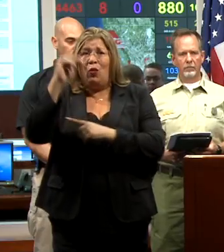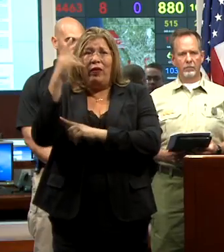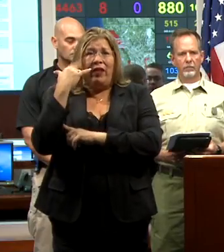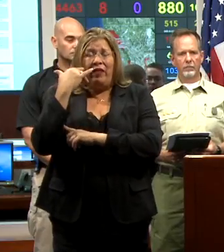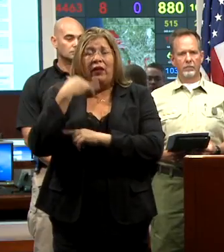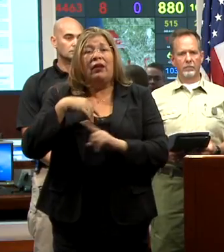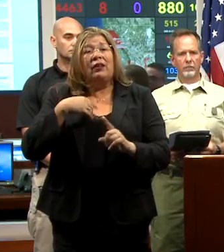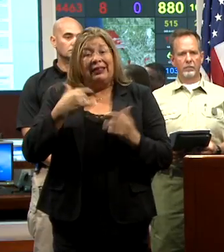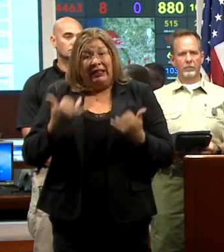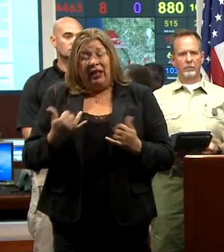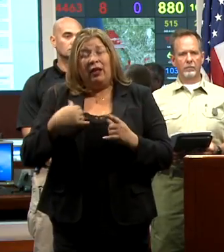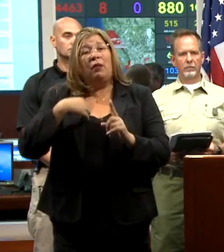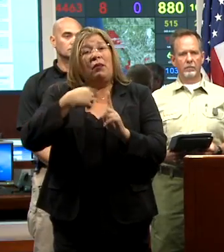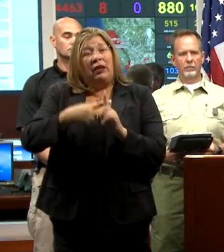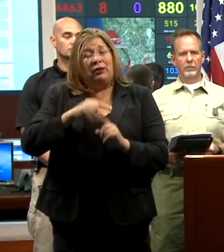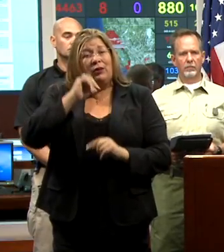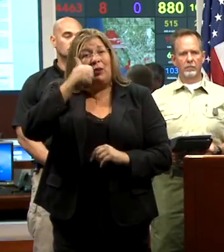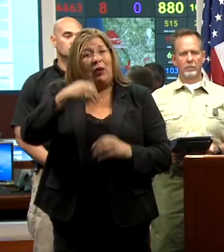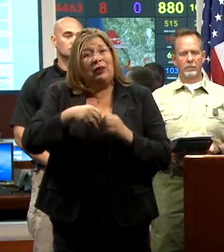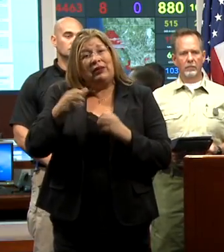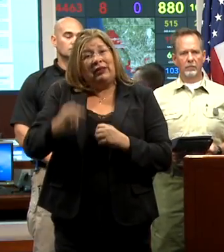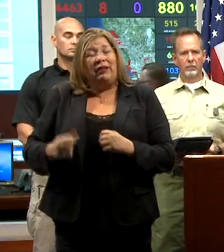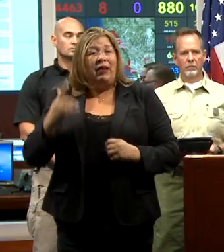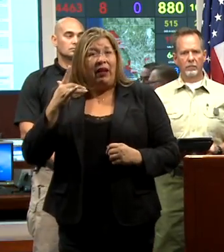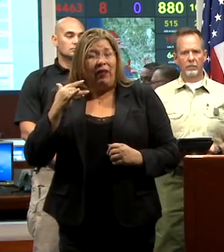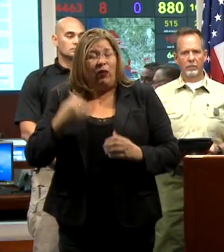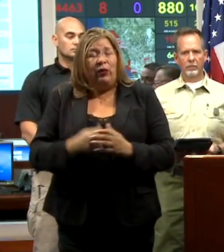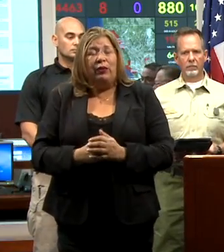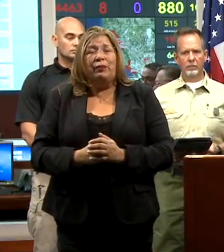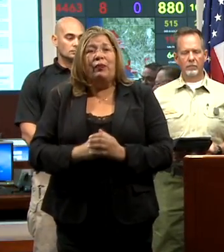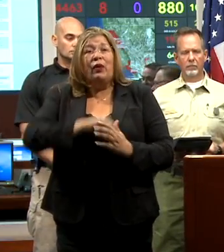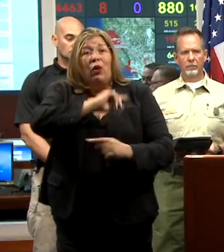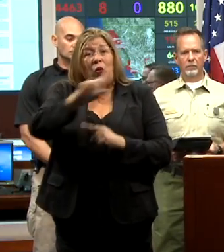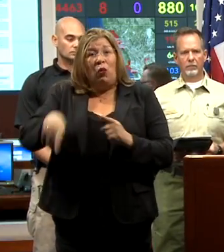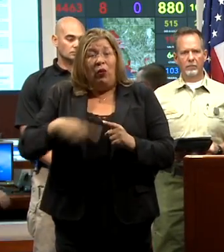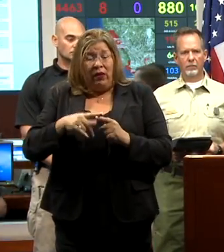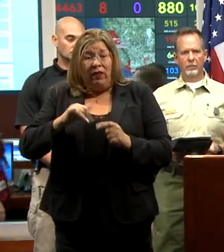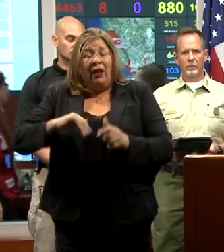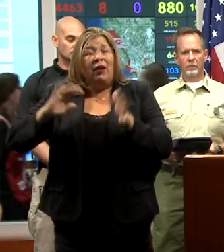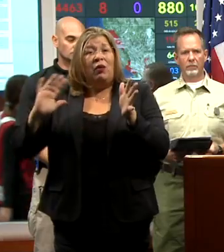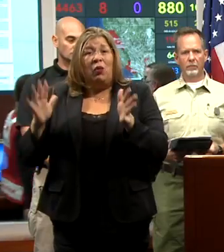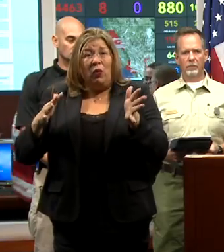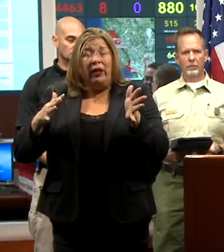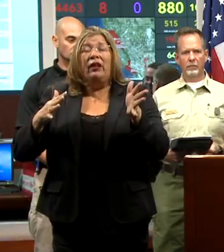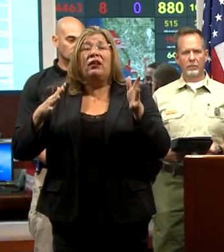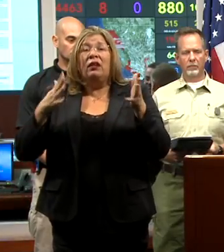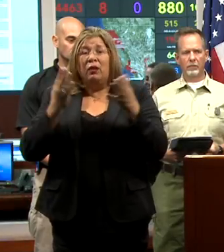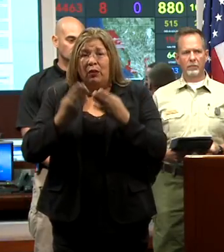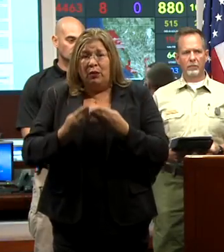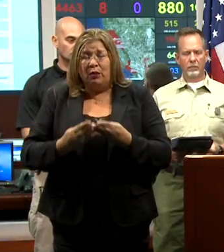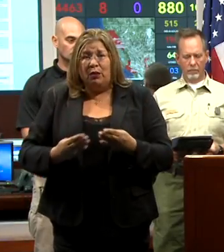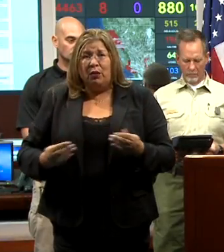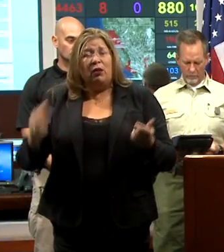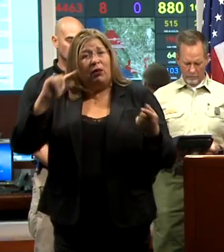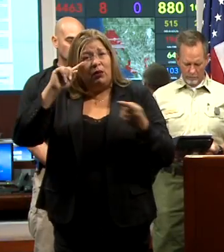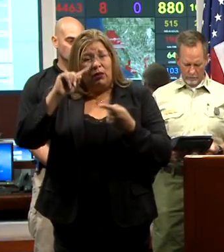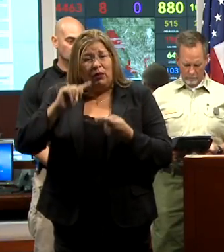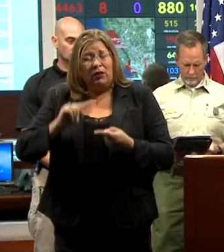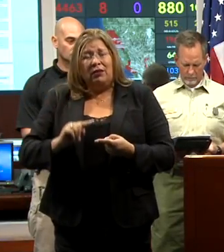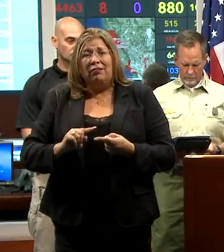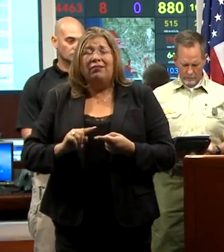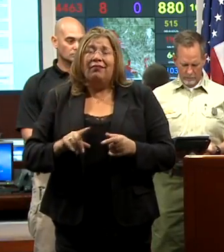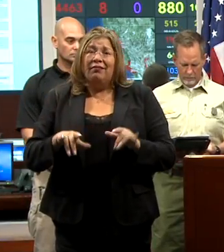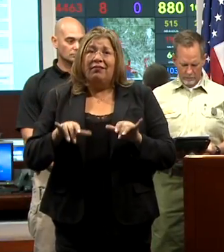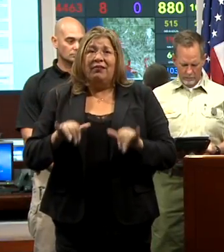continue throughout tomorrow in Southern California. Even once the winds deteriorate or go away, we will